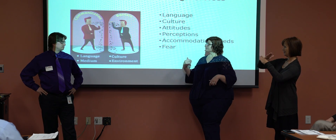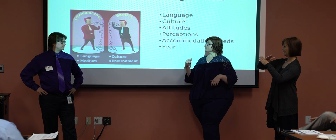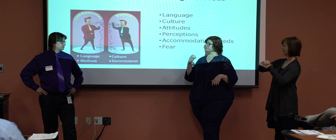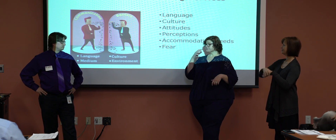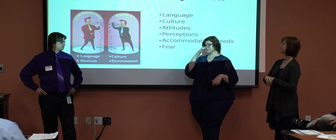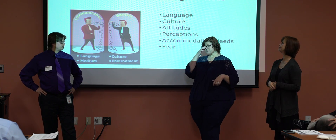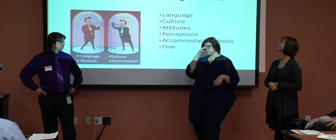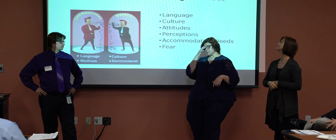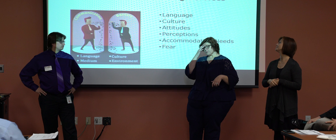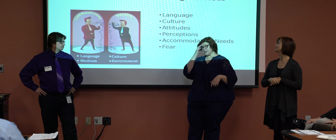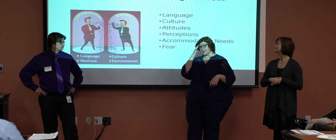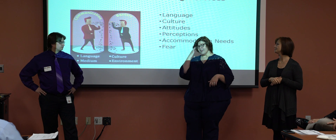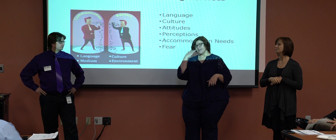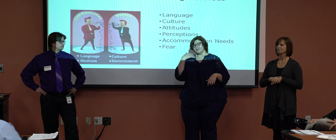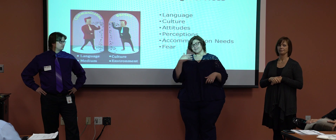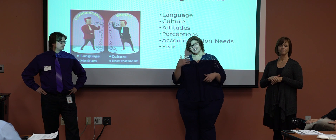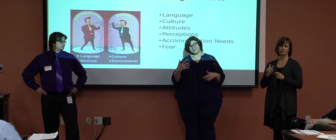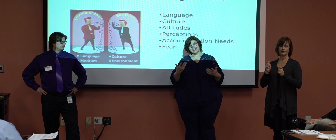Accommodations.